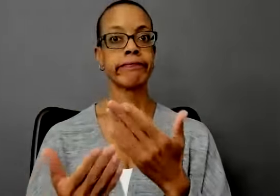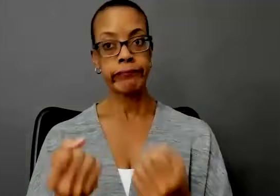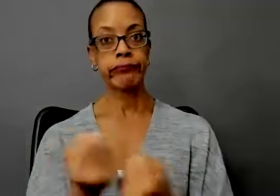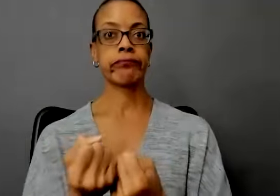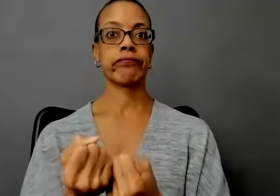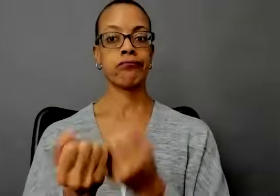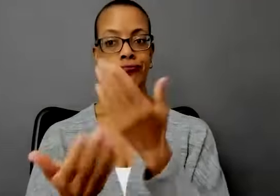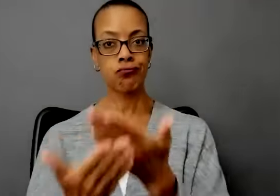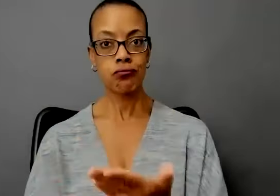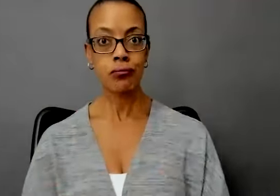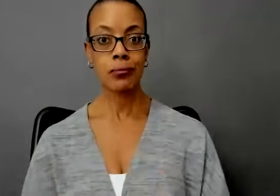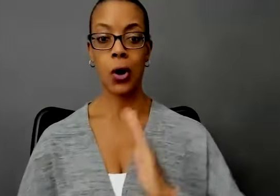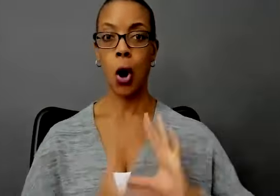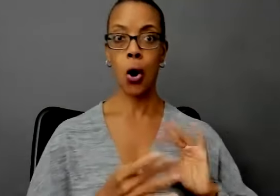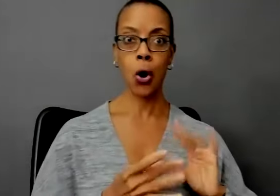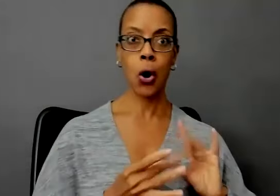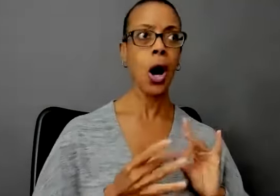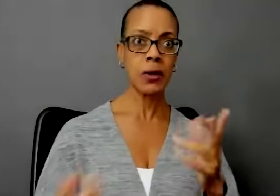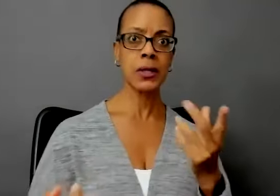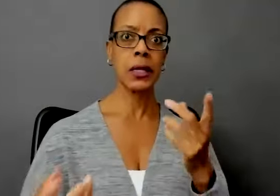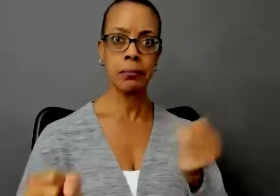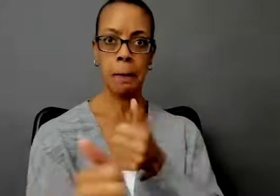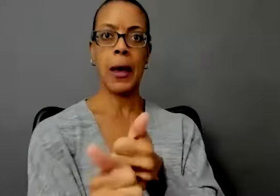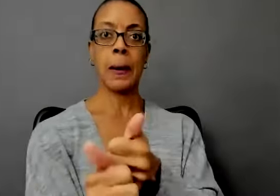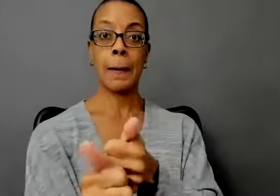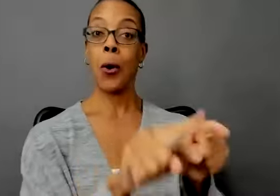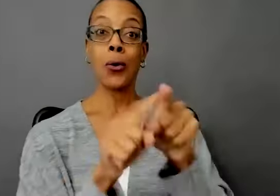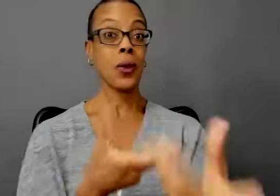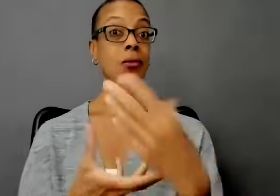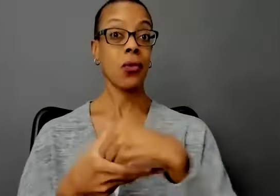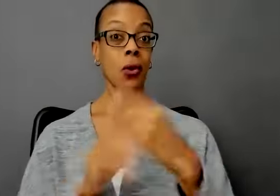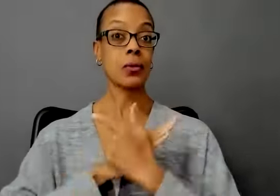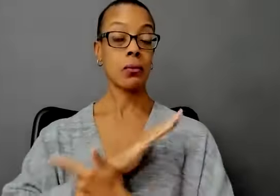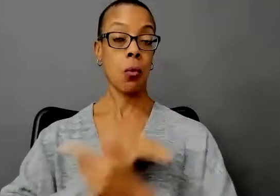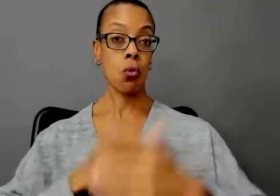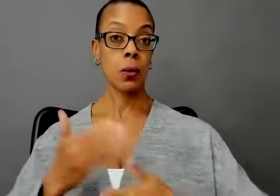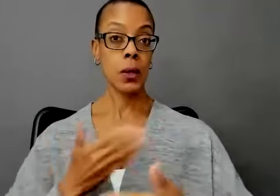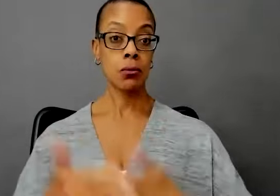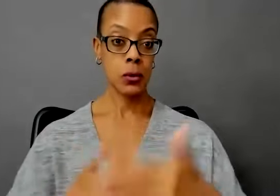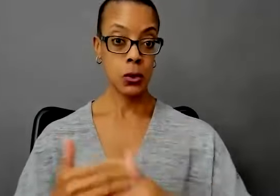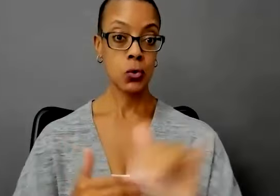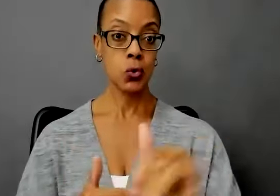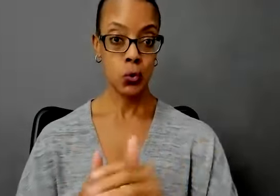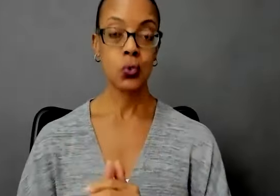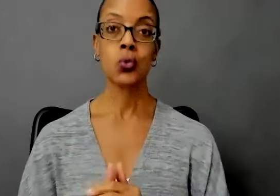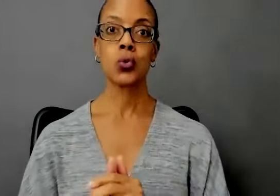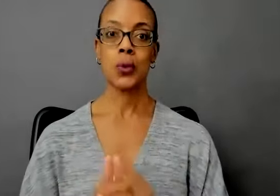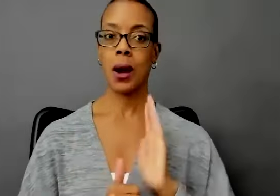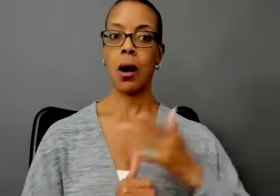things that we were saying. And they were also able to participate in the legislative process and, you know, amplify some of our points and bring their